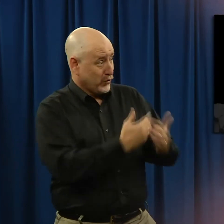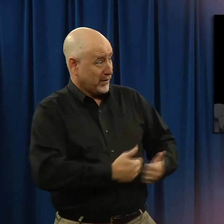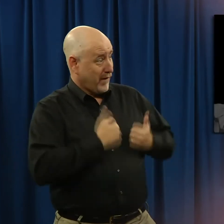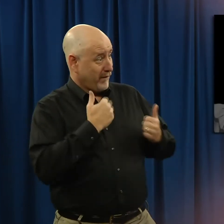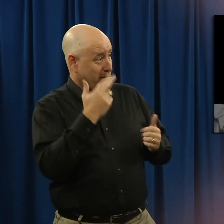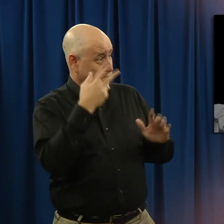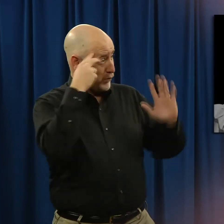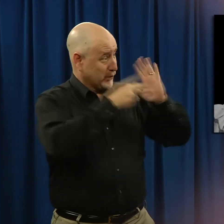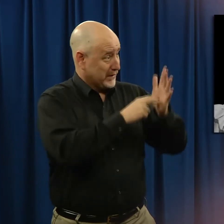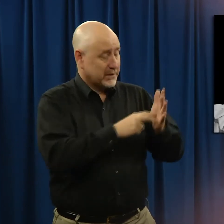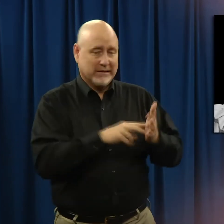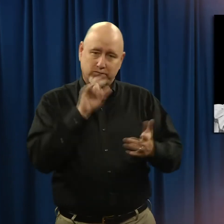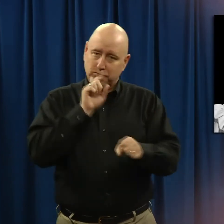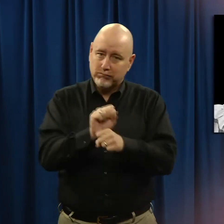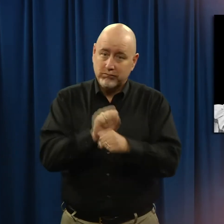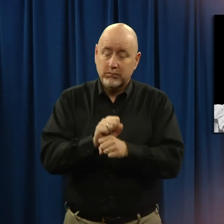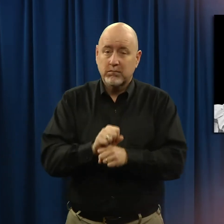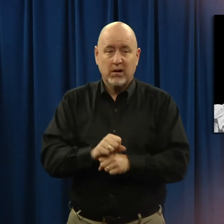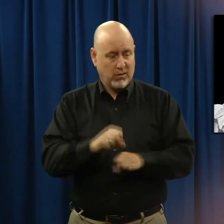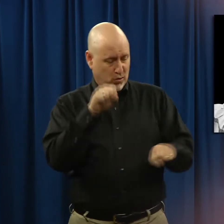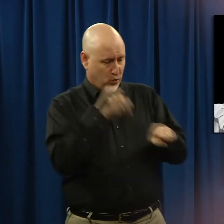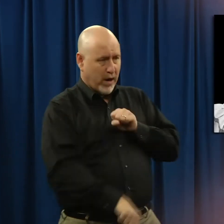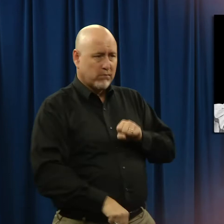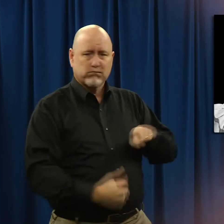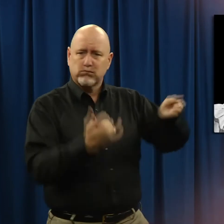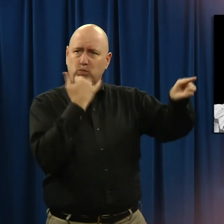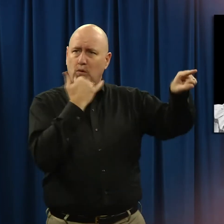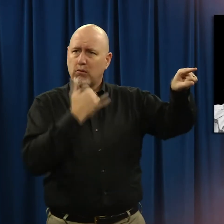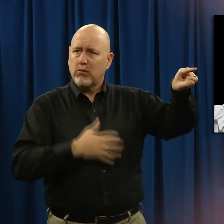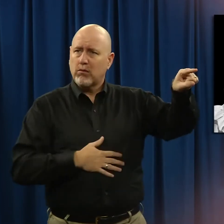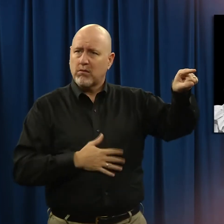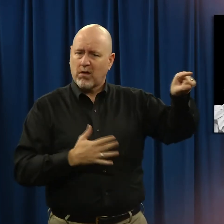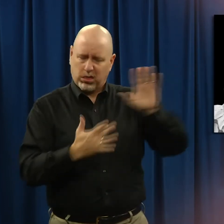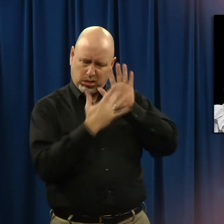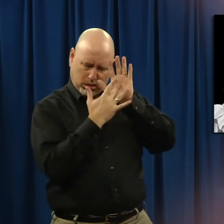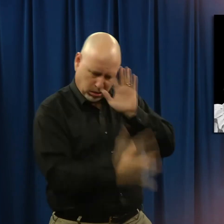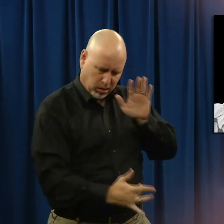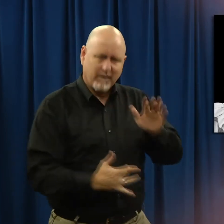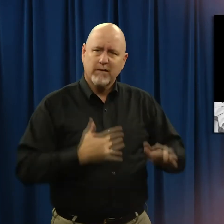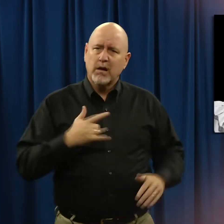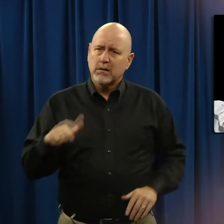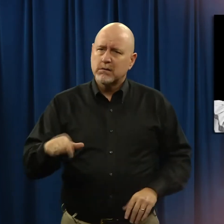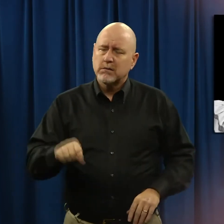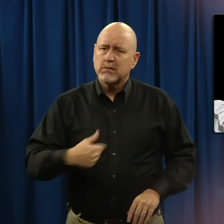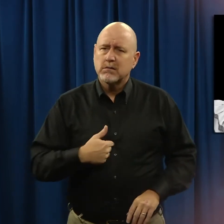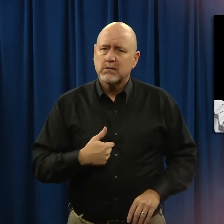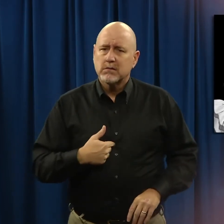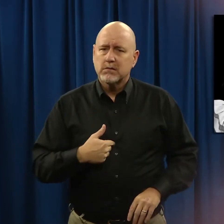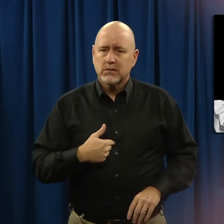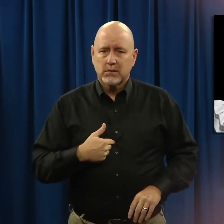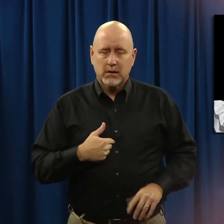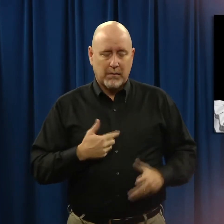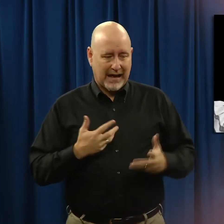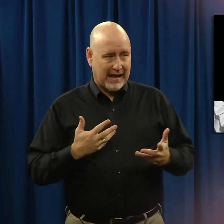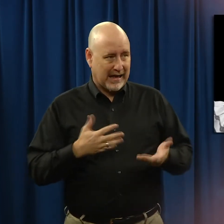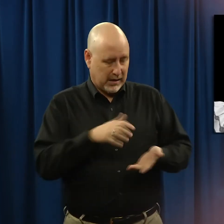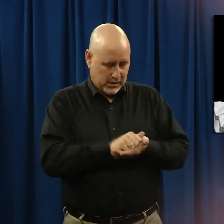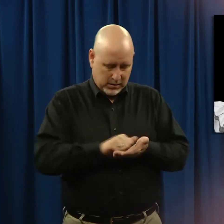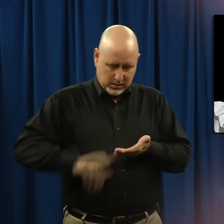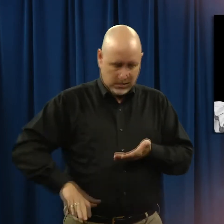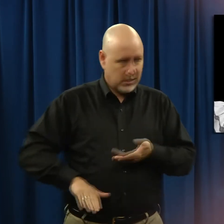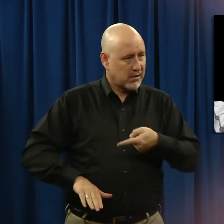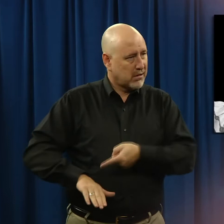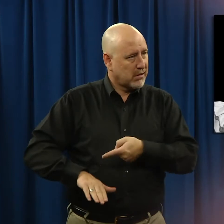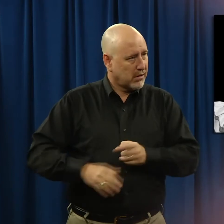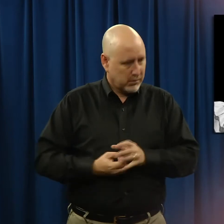What happened to me was wrong. I mean, I really felt violated. But to dispose of the child growing